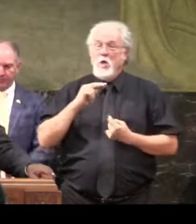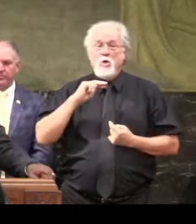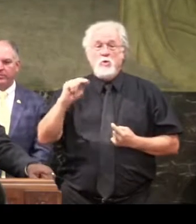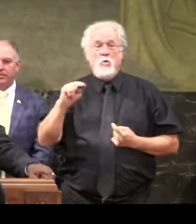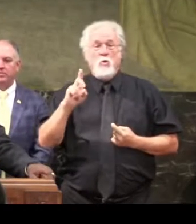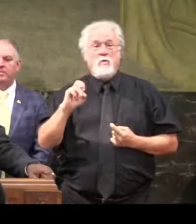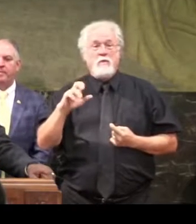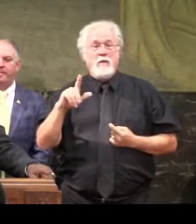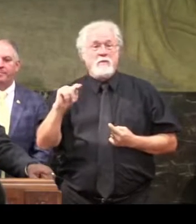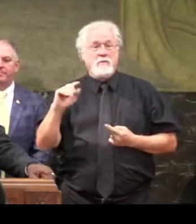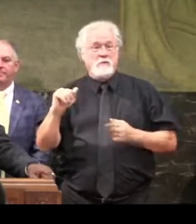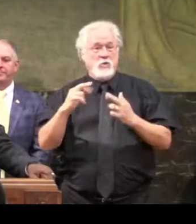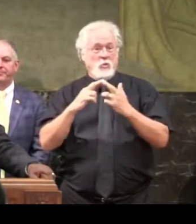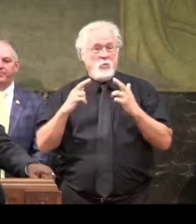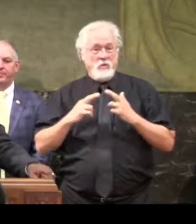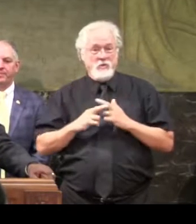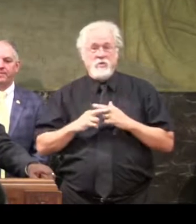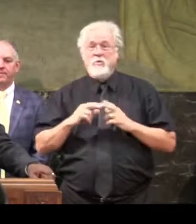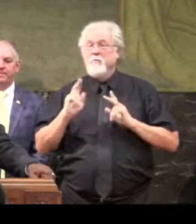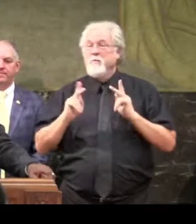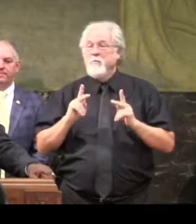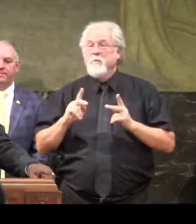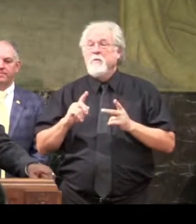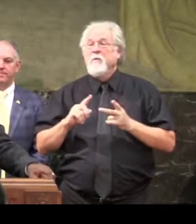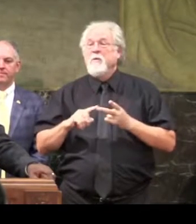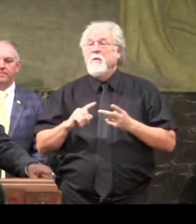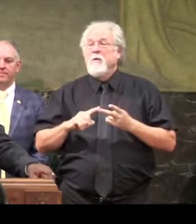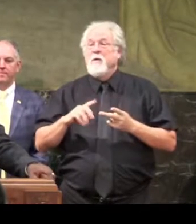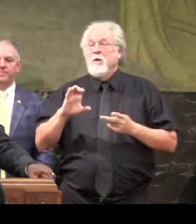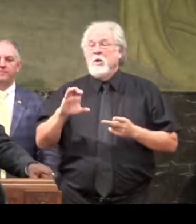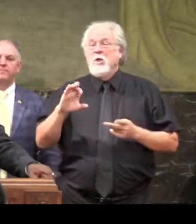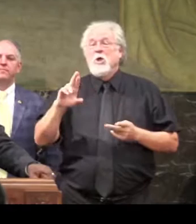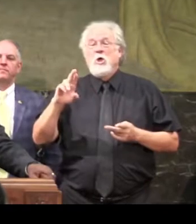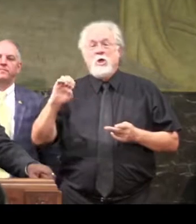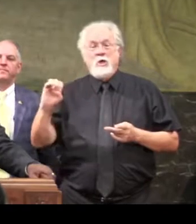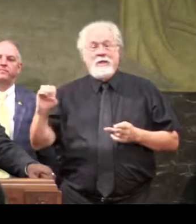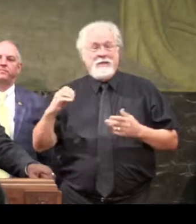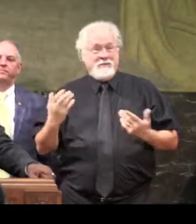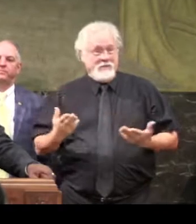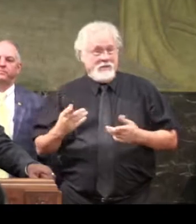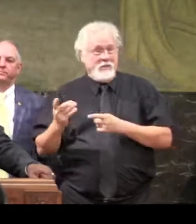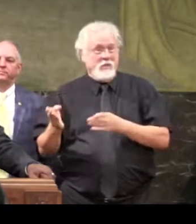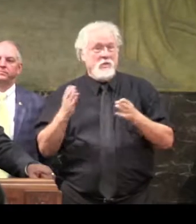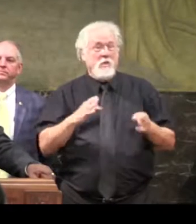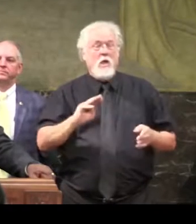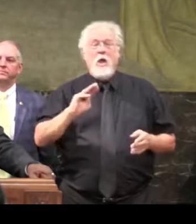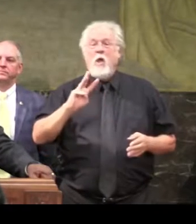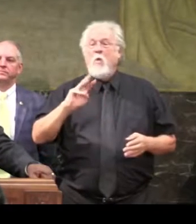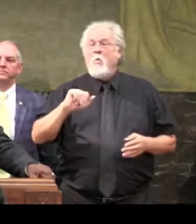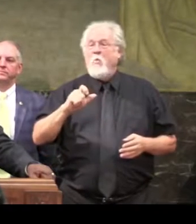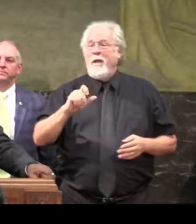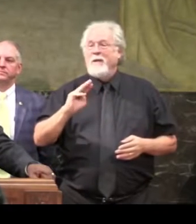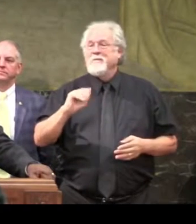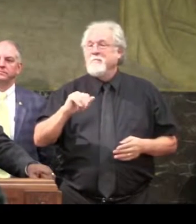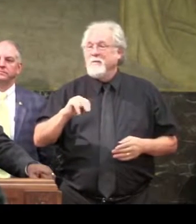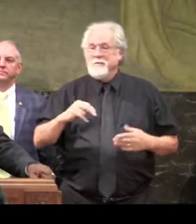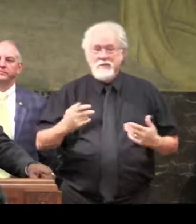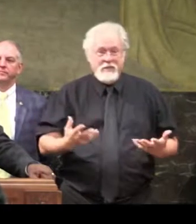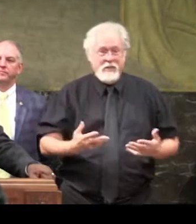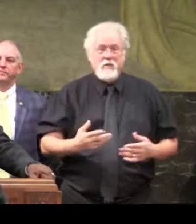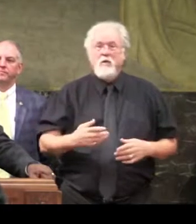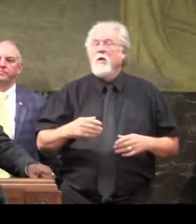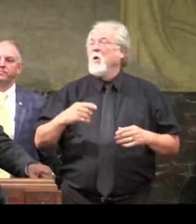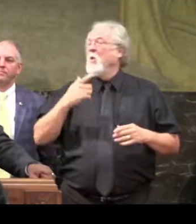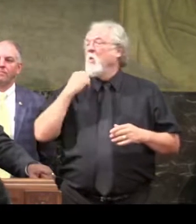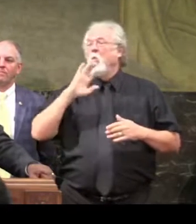Delta regional folks, Mr. Creed, who's here, and also Mr. Waxman, everybody that's been here, Mr. Thompson, that's